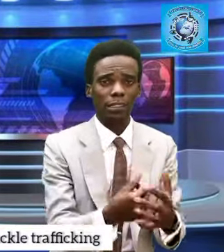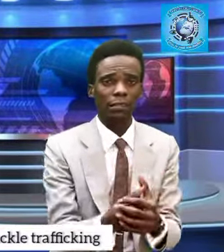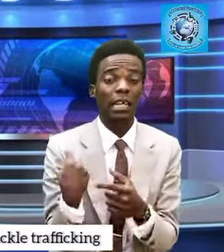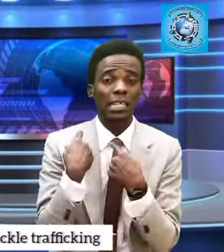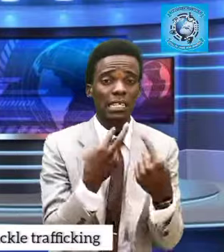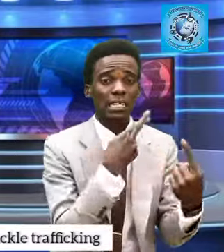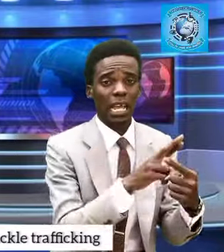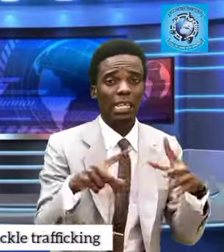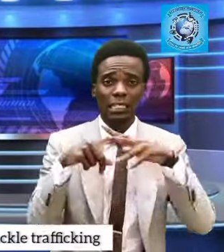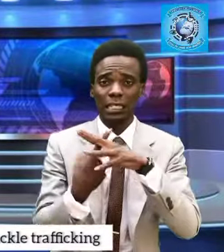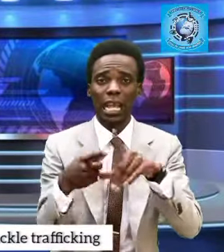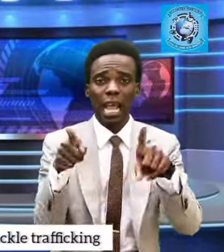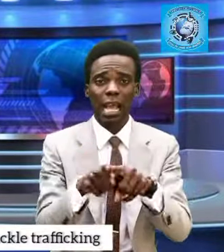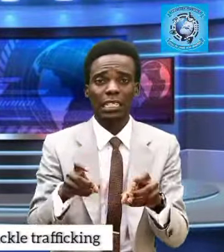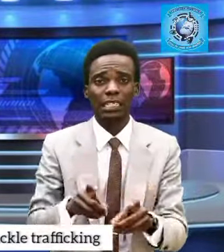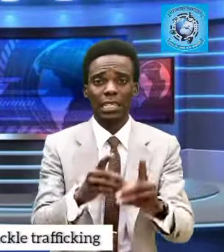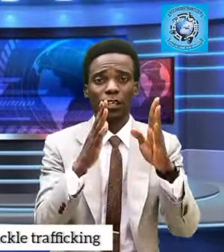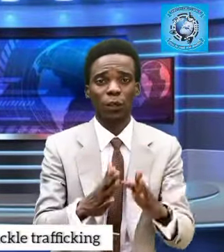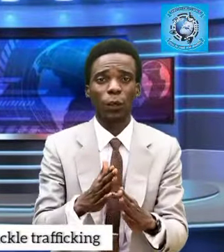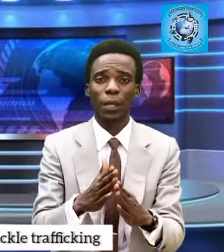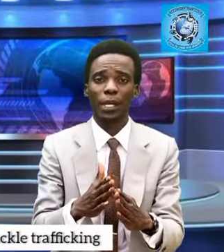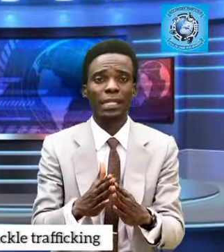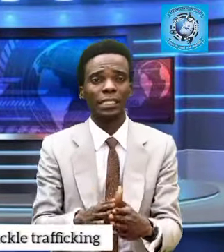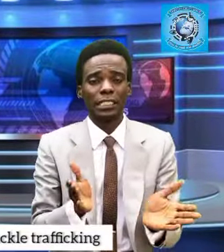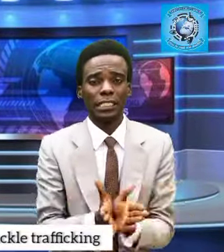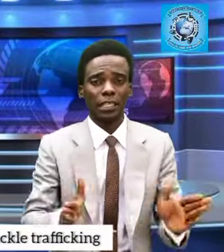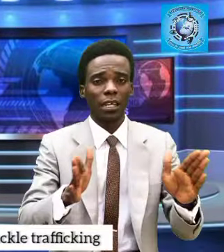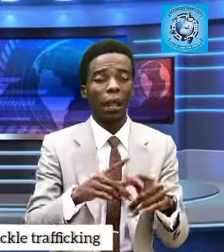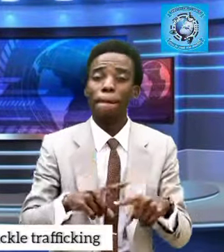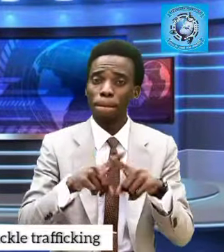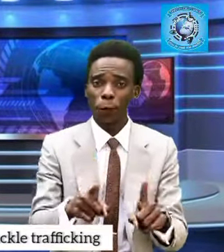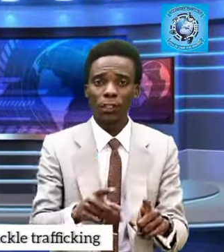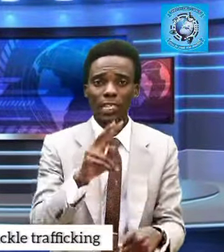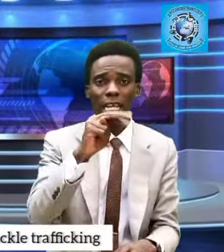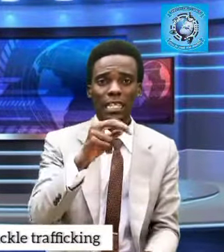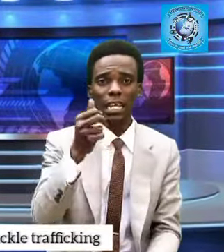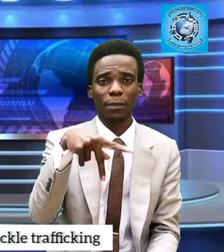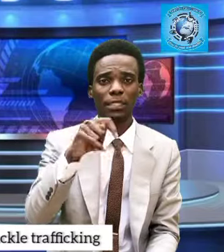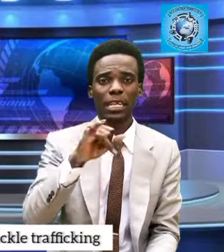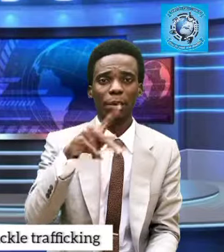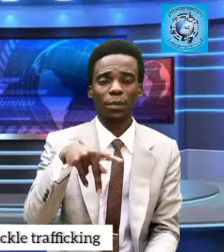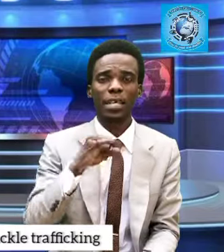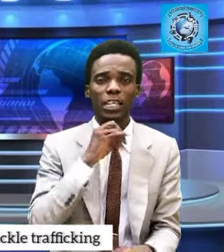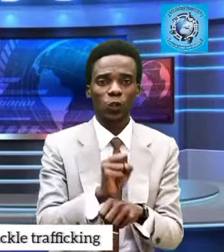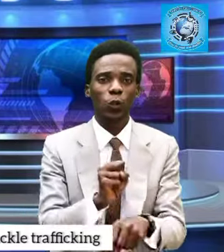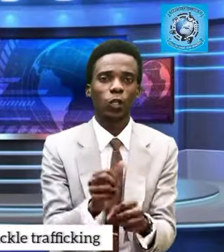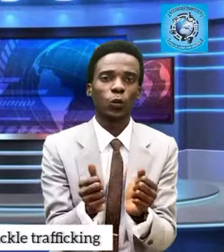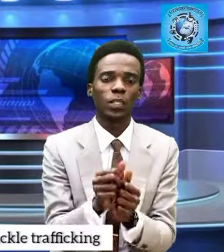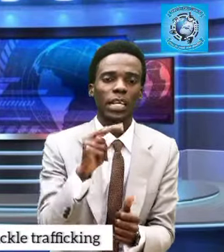her appointment as Director General. However, NAPTIP is working with